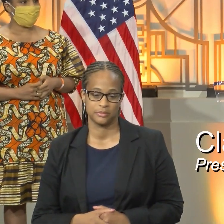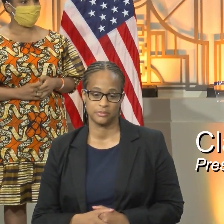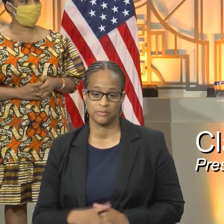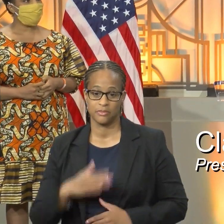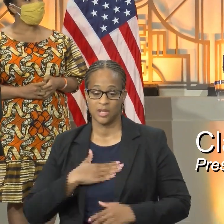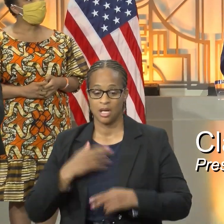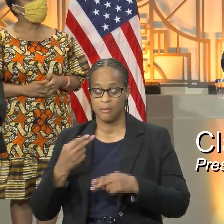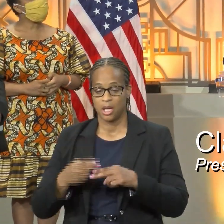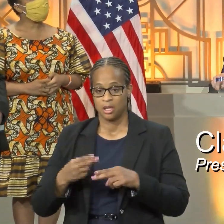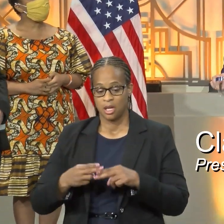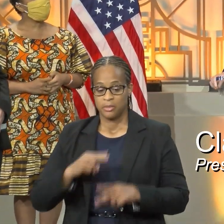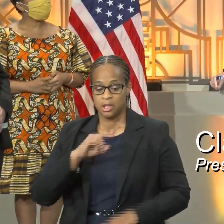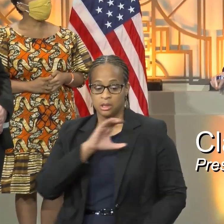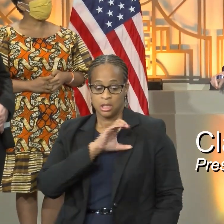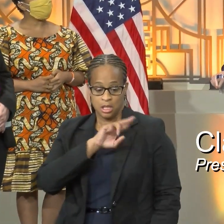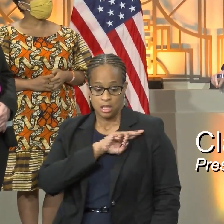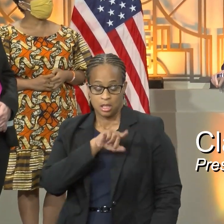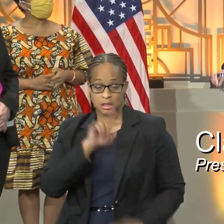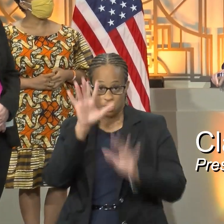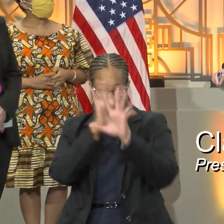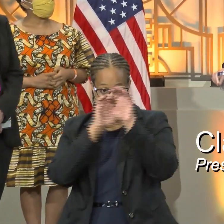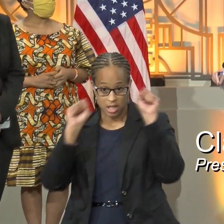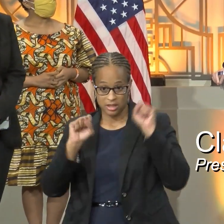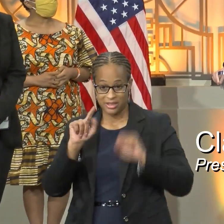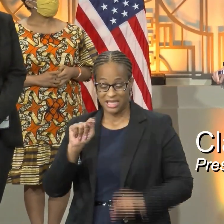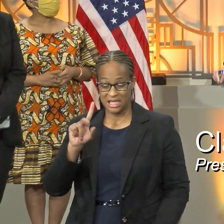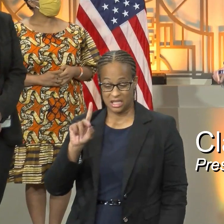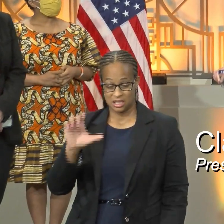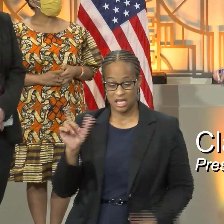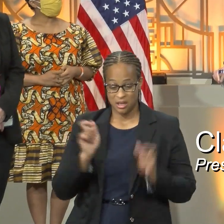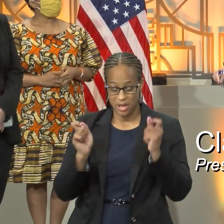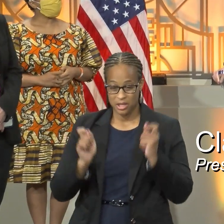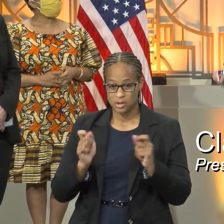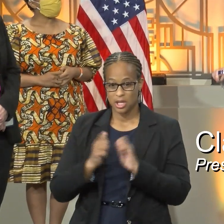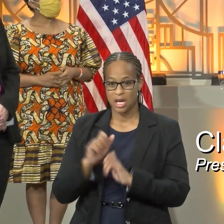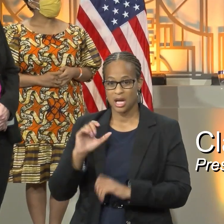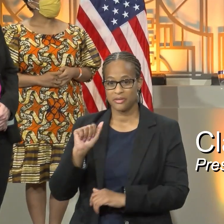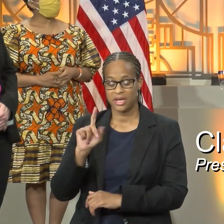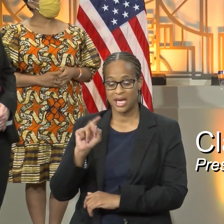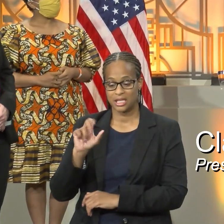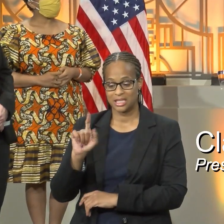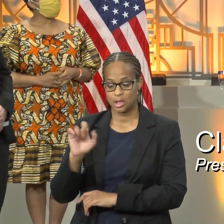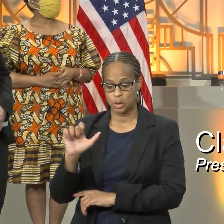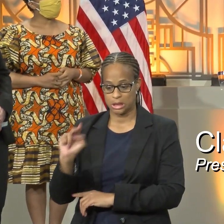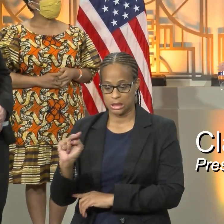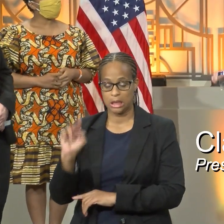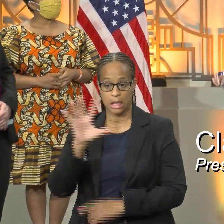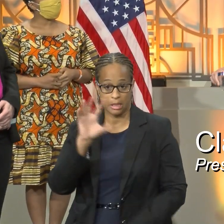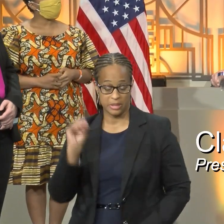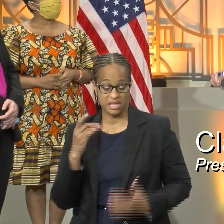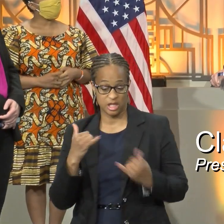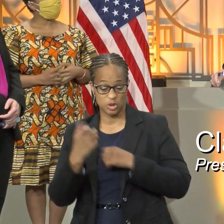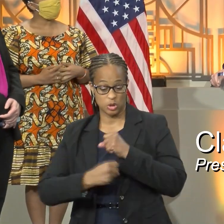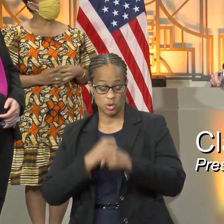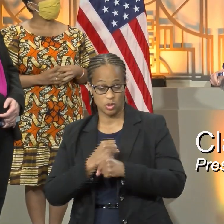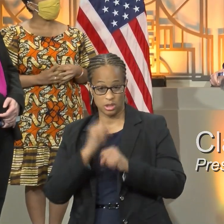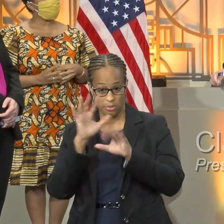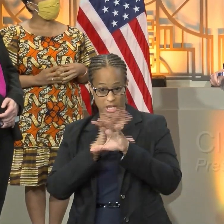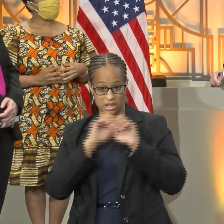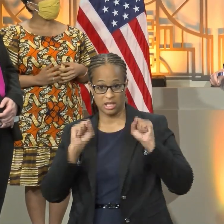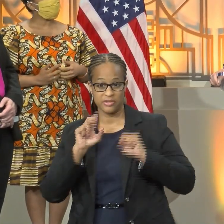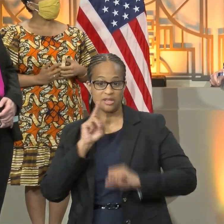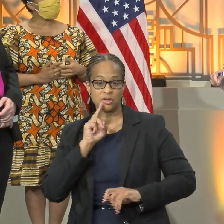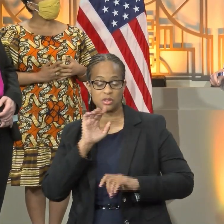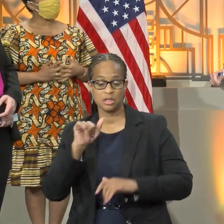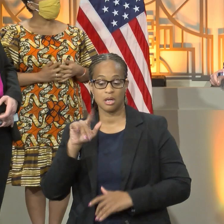My name's Clay Hicks. I'm the president of TDC Management at the Dinnerstein Companies and also this year's president of the Houston